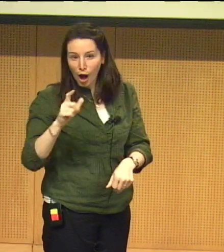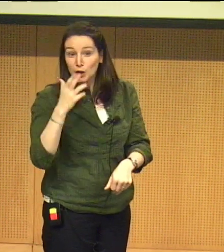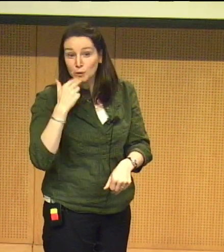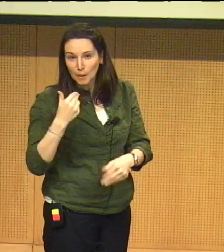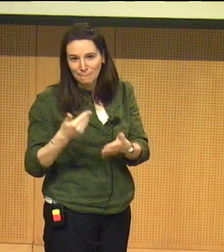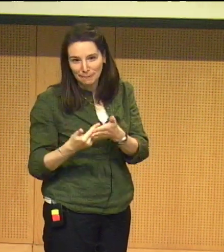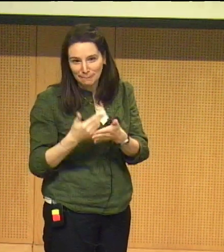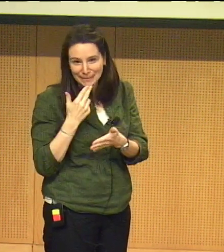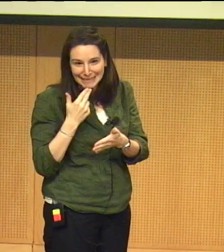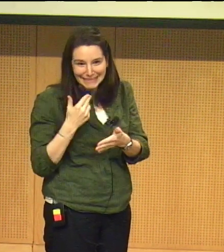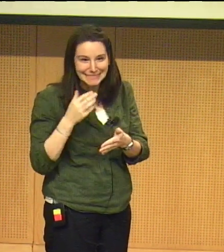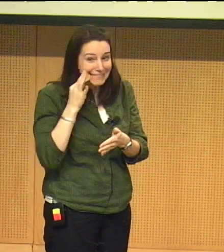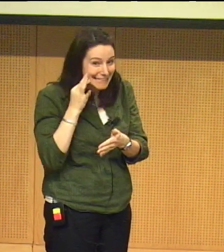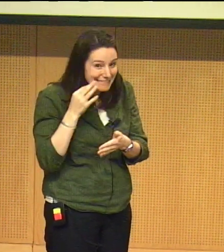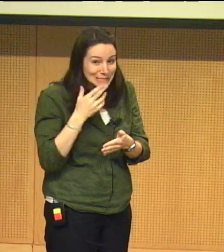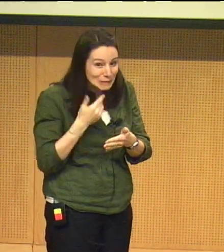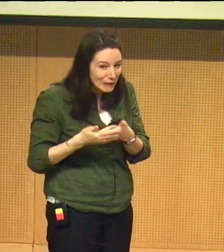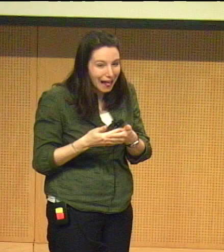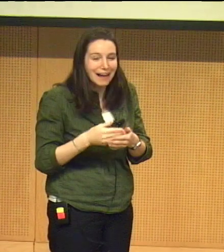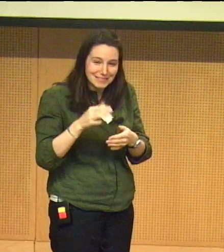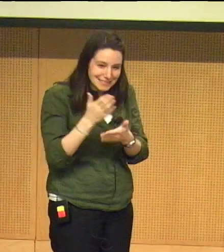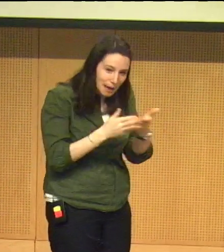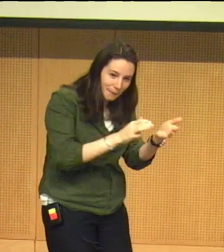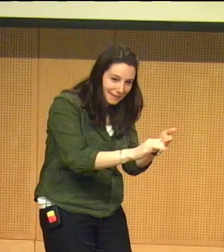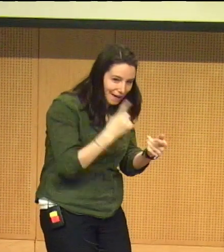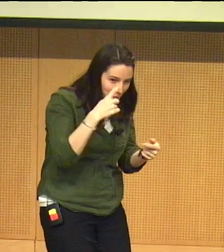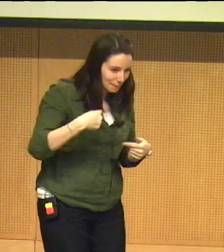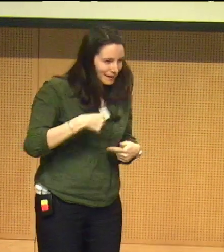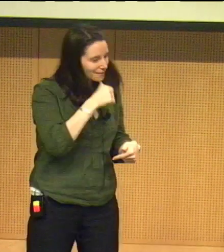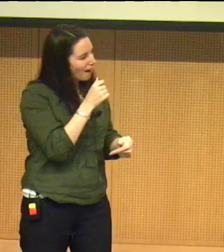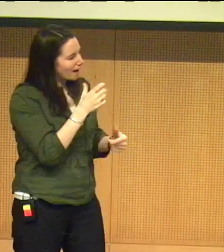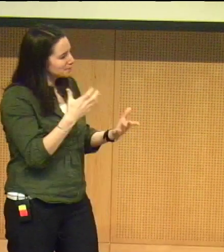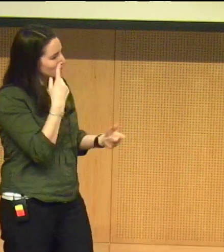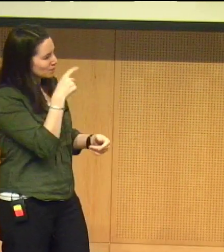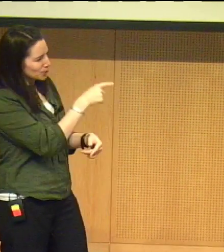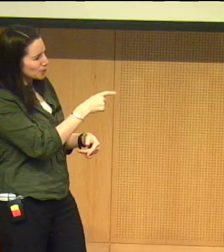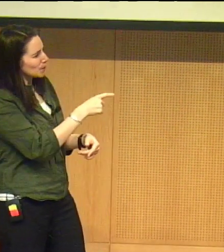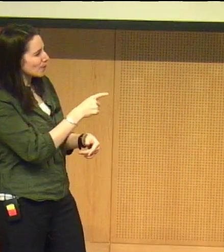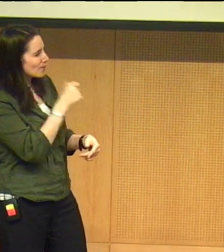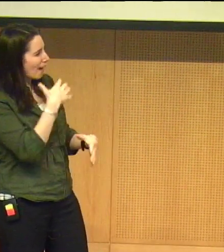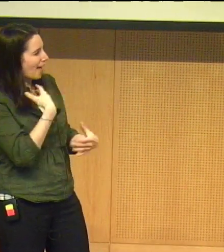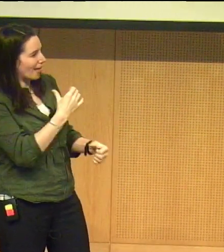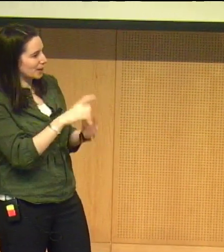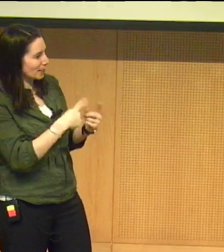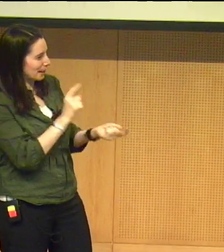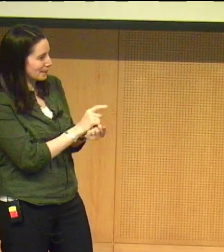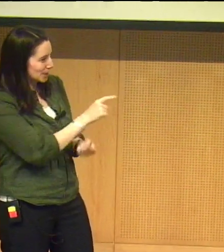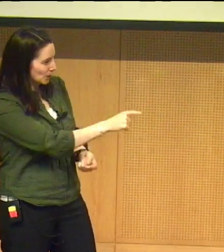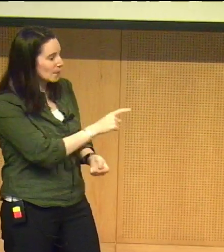All right, or like cute puppies or cute kittens, or some of that's fun for me and whatever, but I'm like, you don't necessarily like working with the